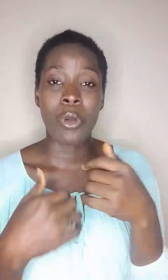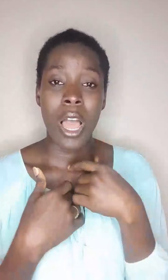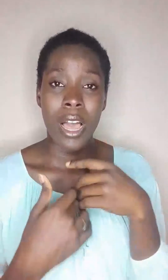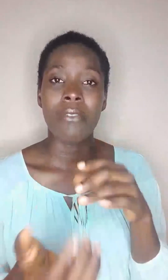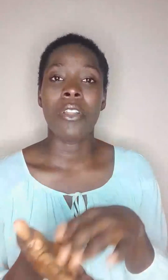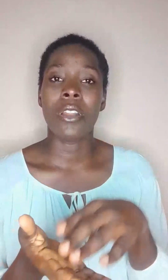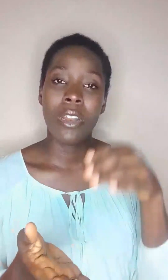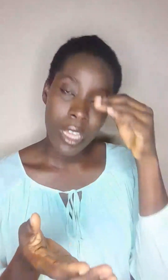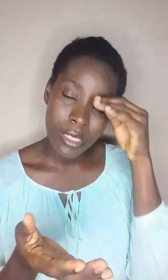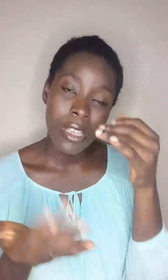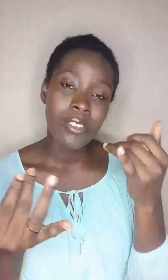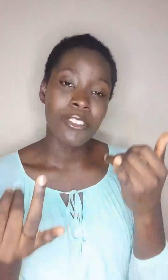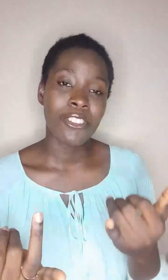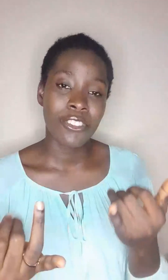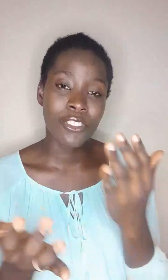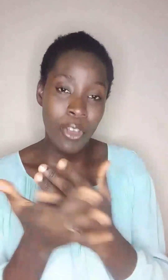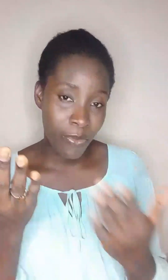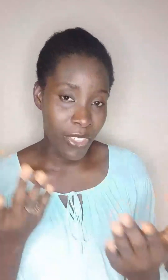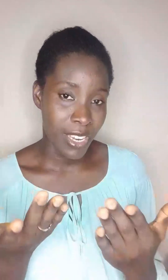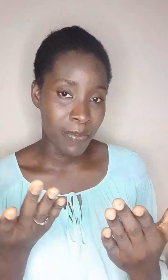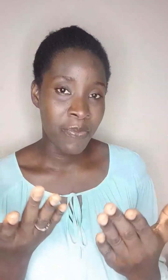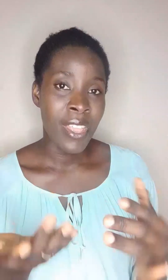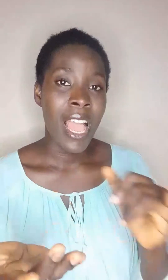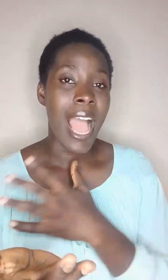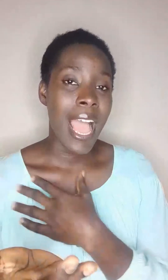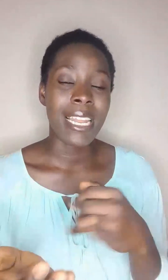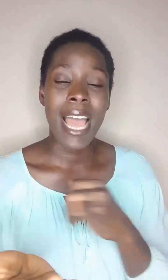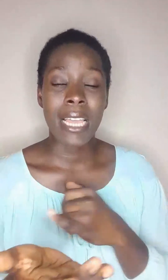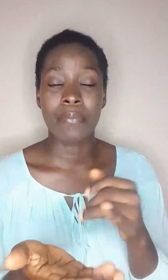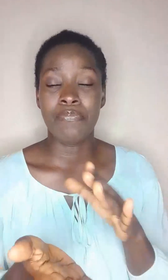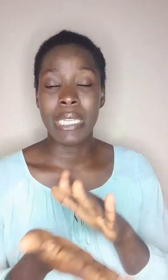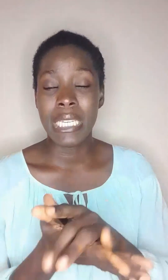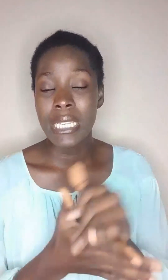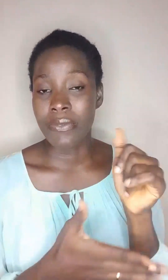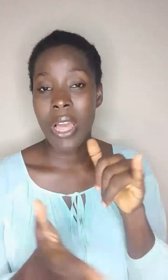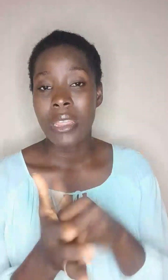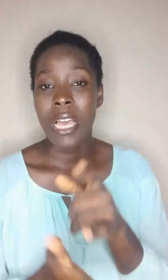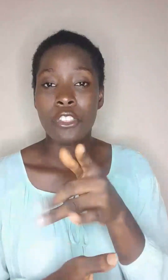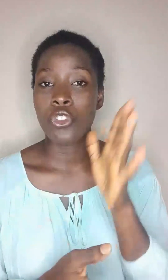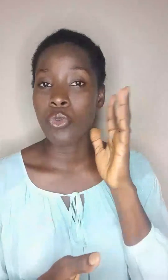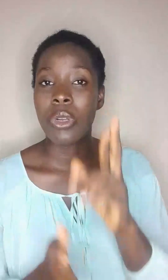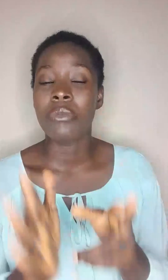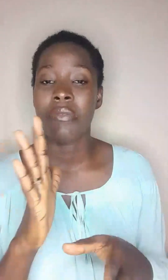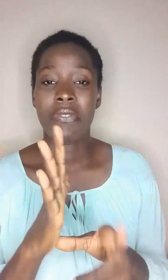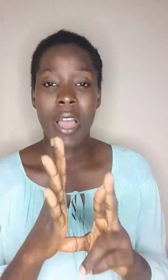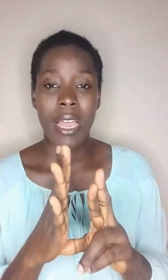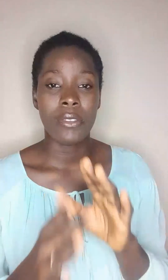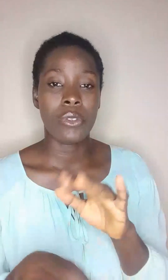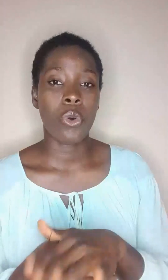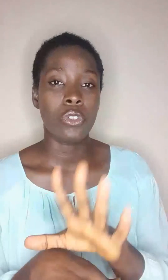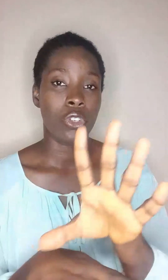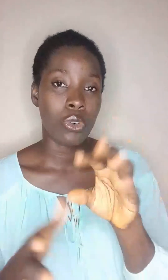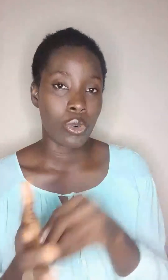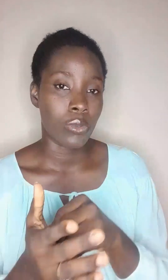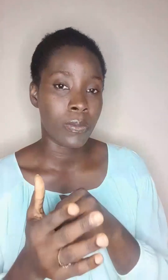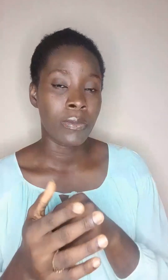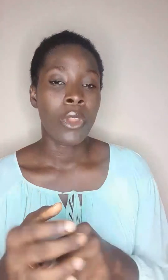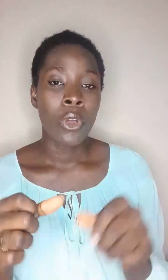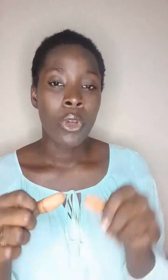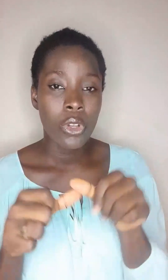have learned something, and I believe that you will revise on your own. Continue